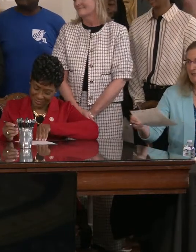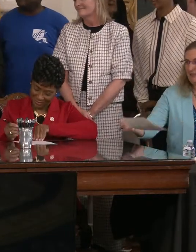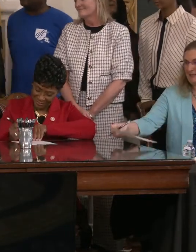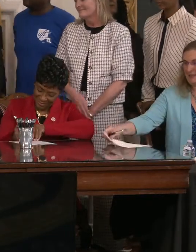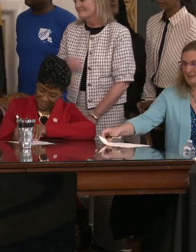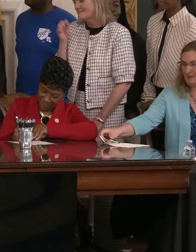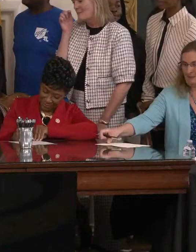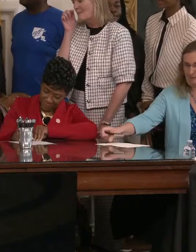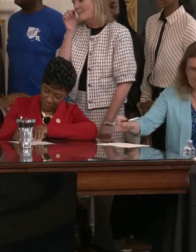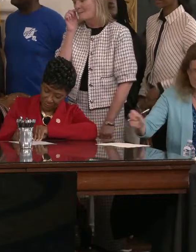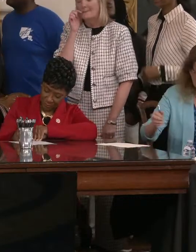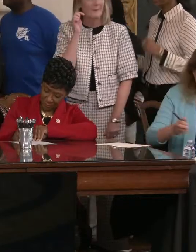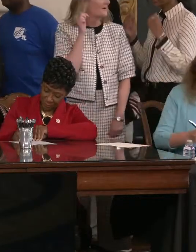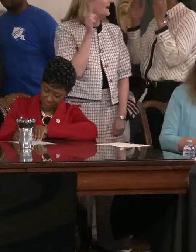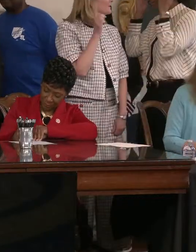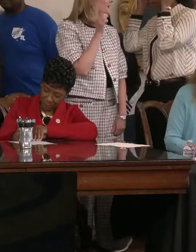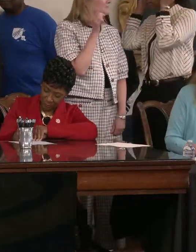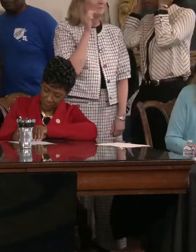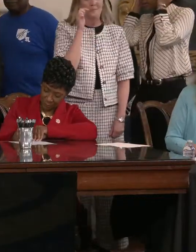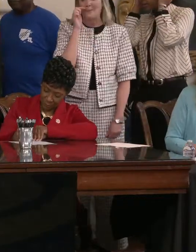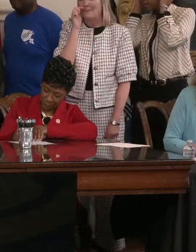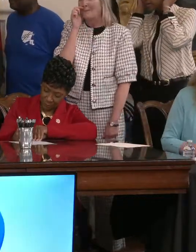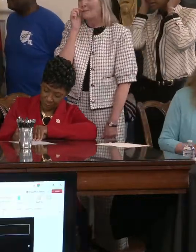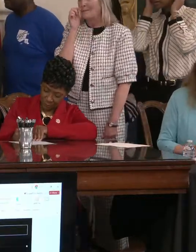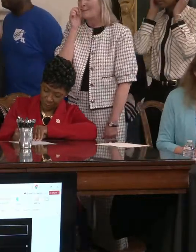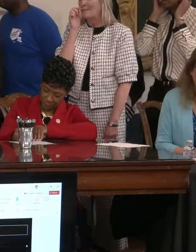please. The next one is